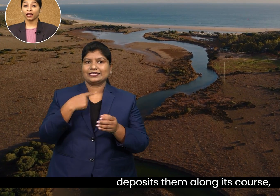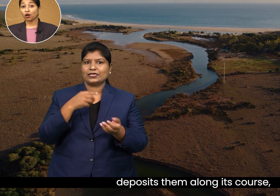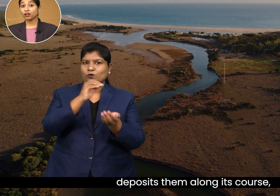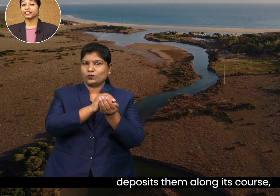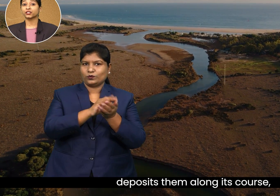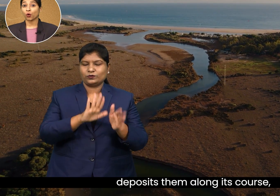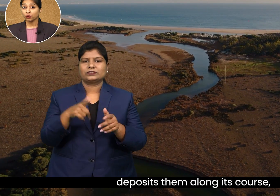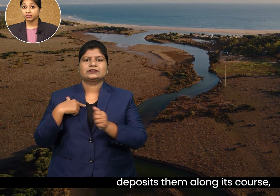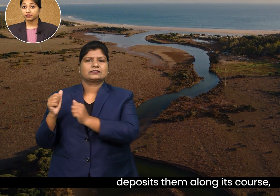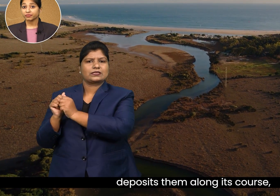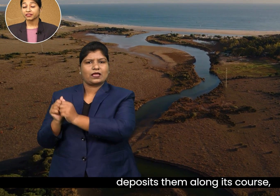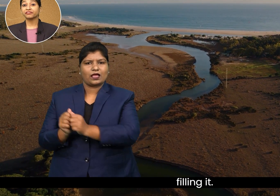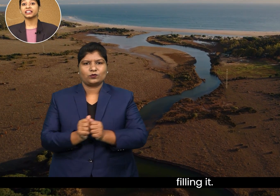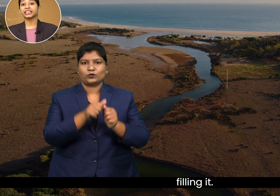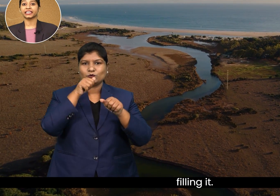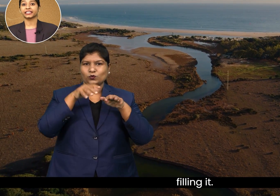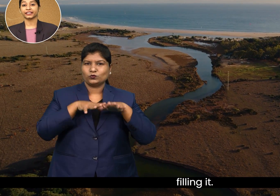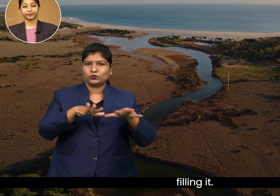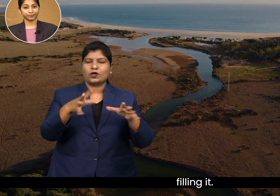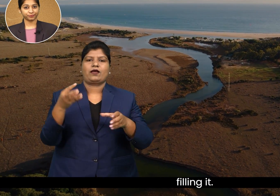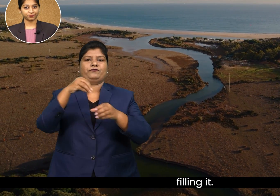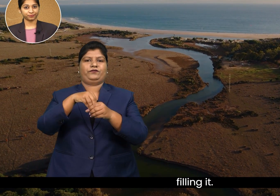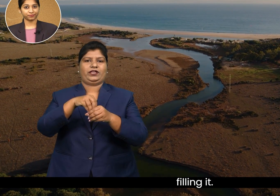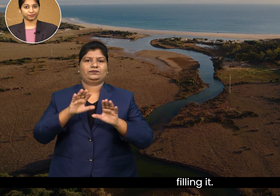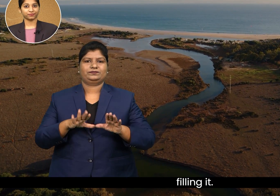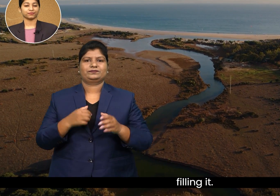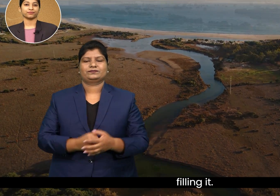them along its course, filling it.